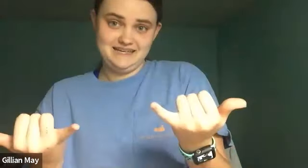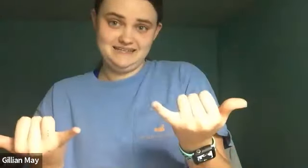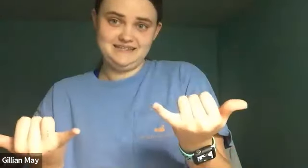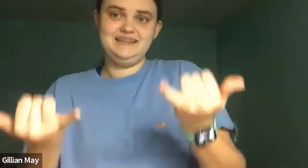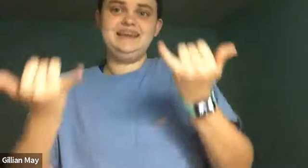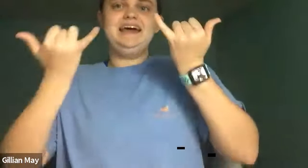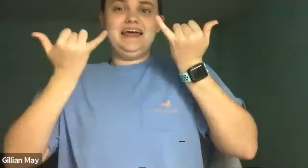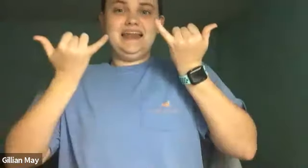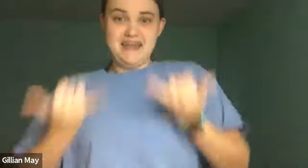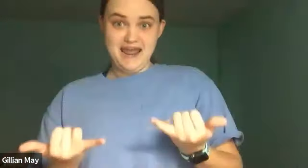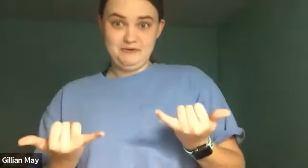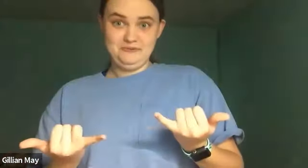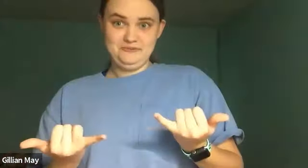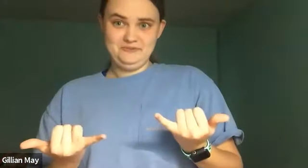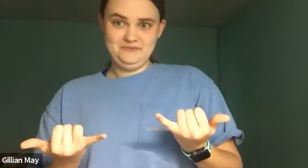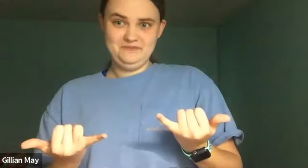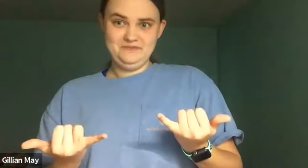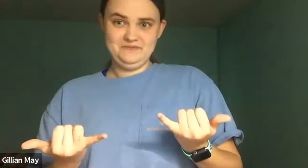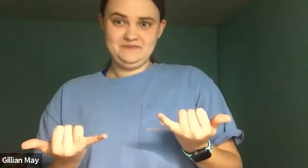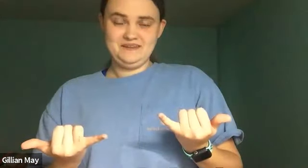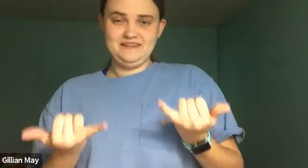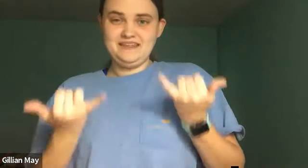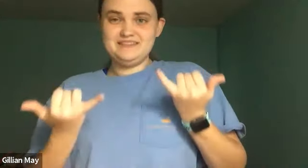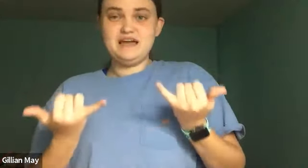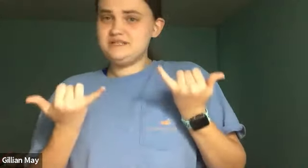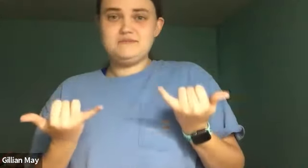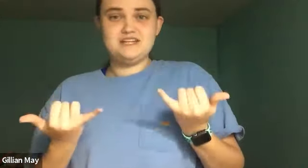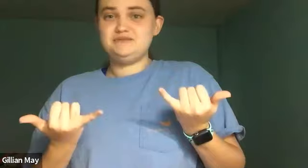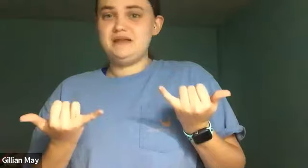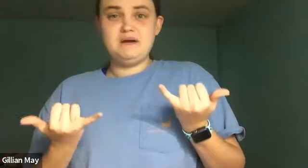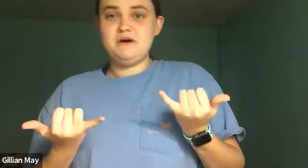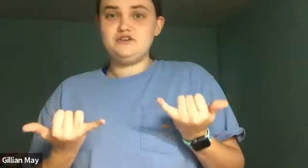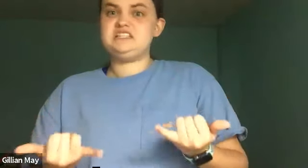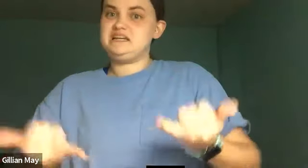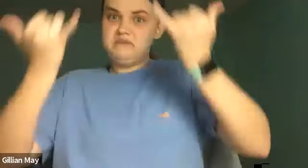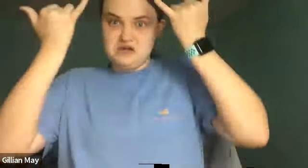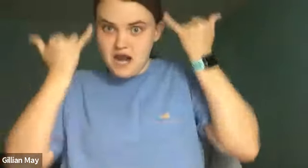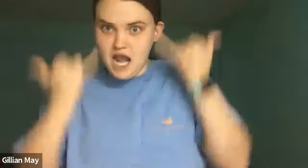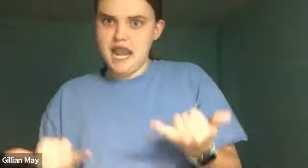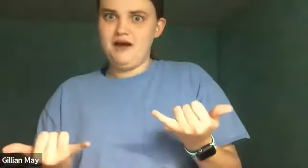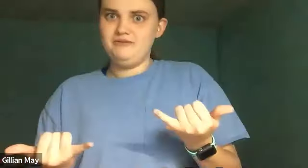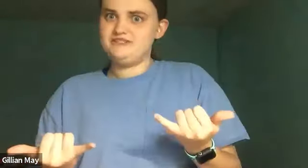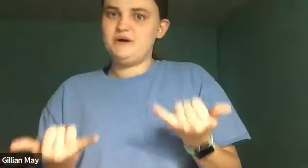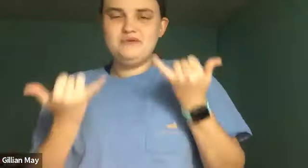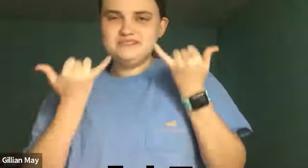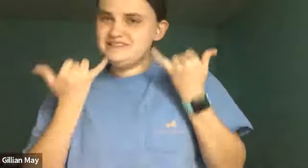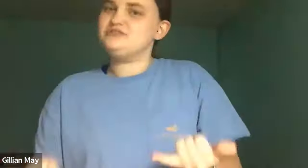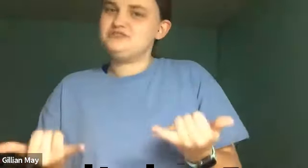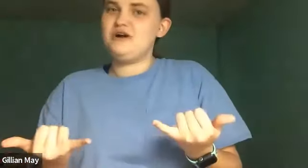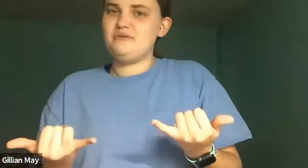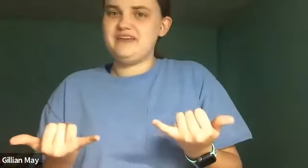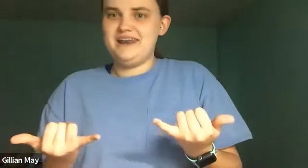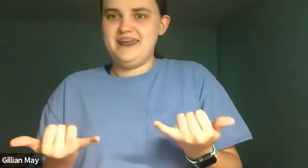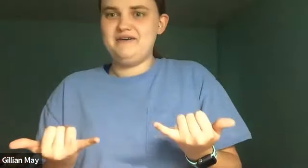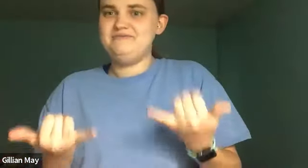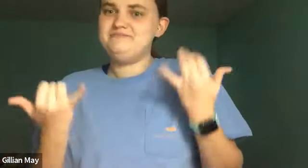today, now. And this, I always imagine like my mother just saying, come here now. So I'm always a little strong with that now,